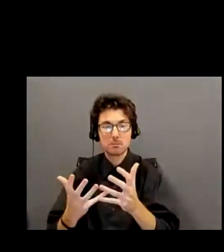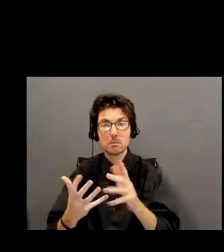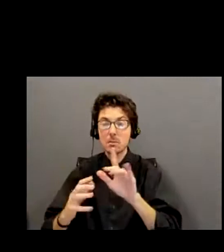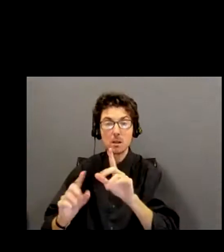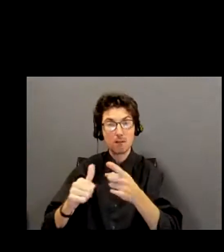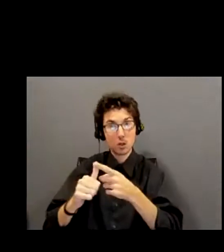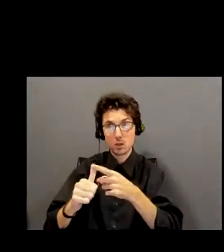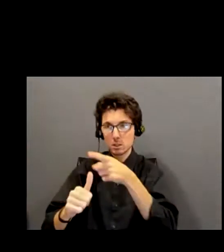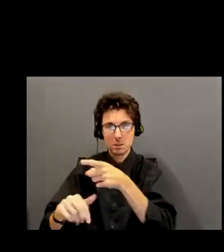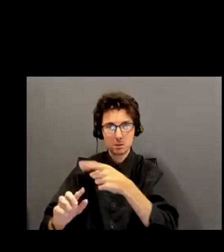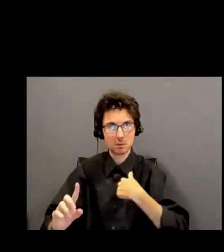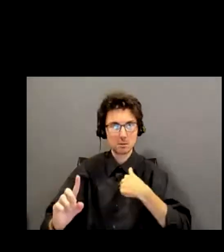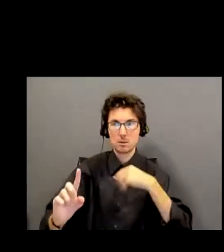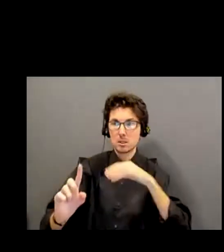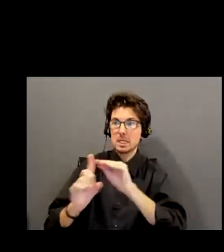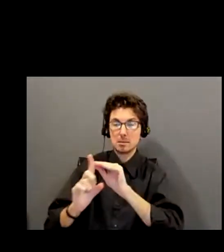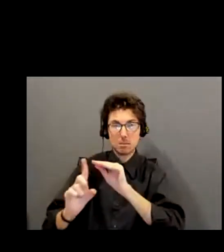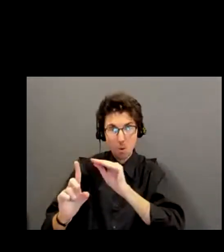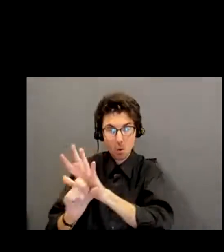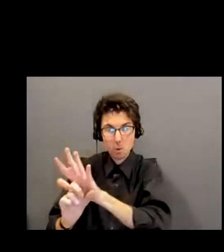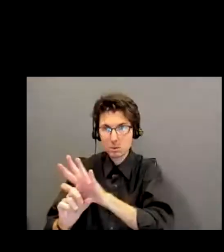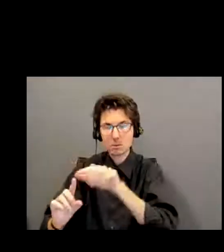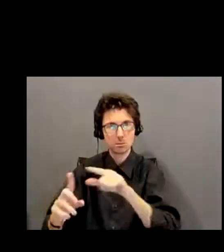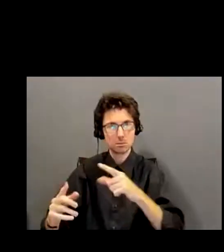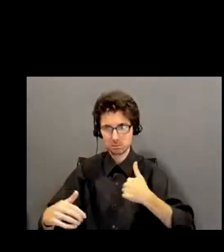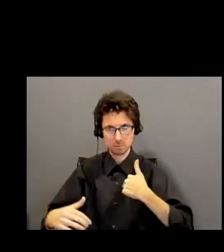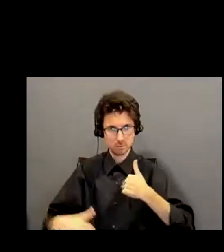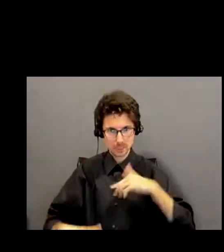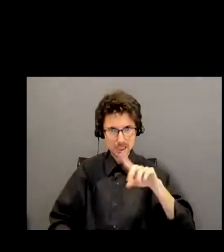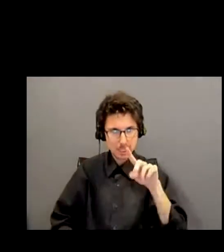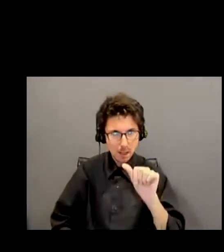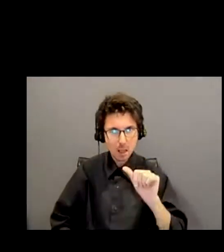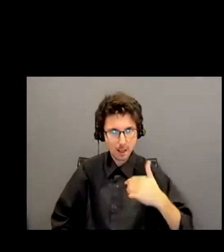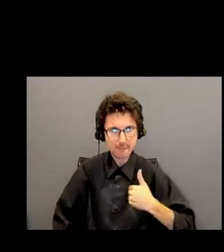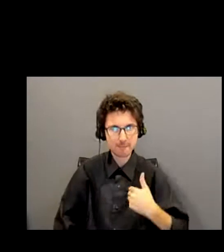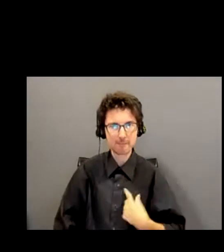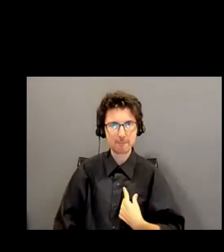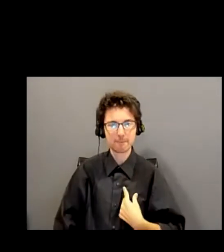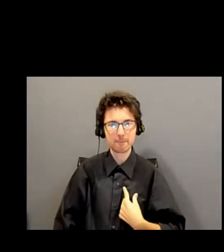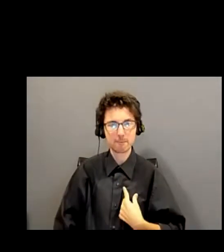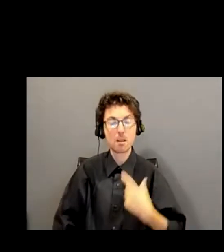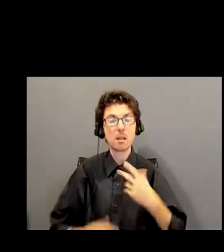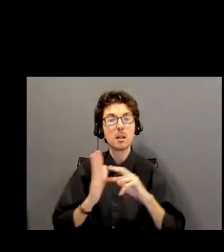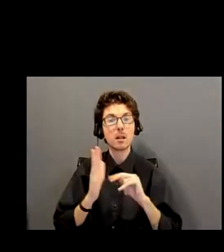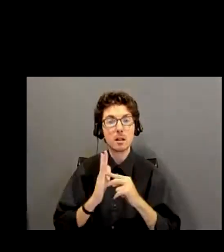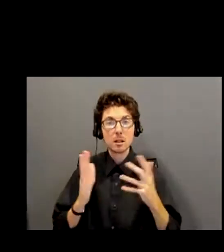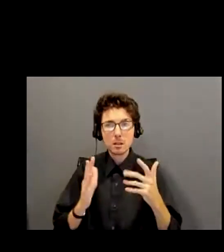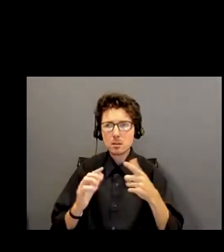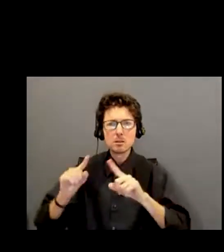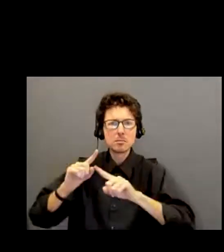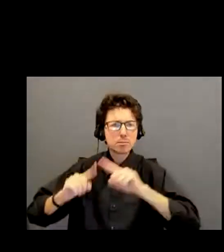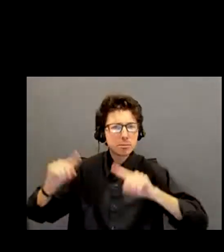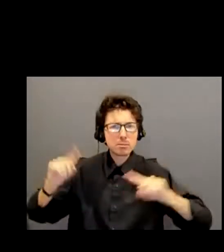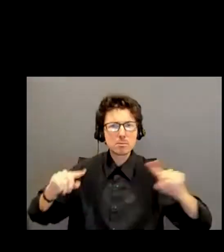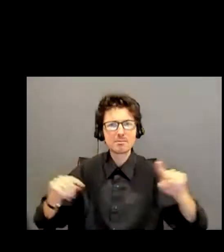with a visual disability and become aware of the existence of different disabilities